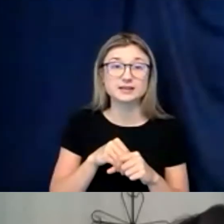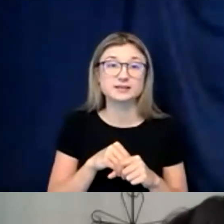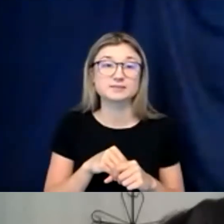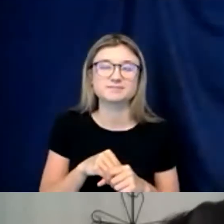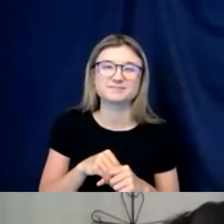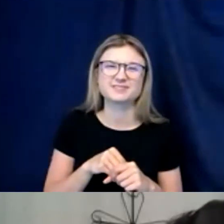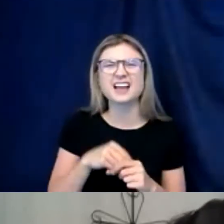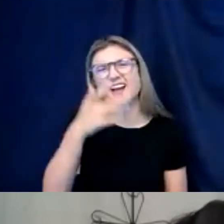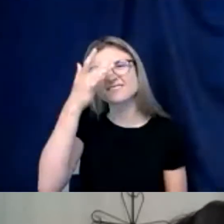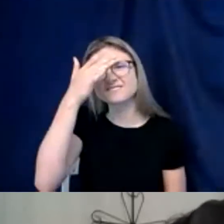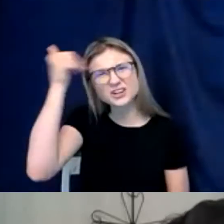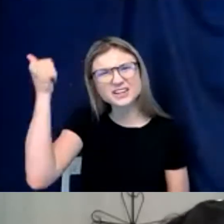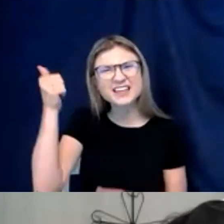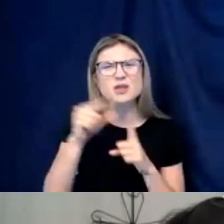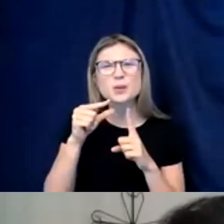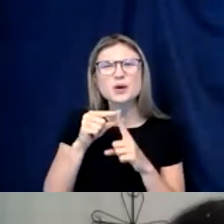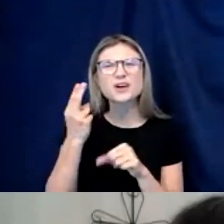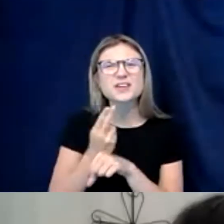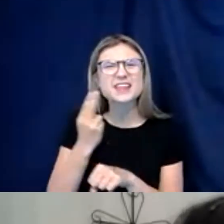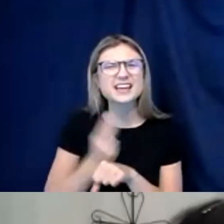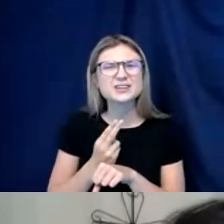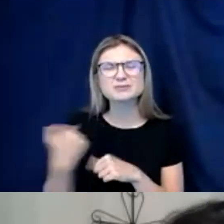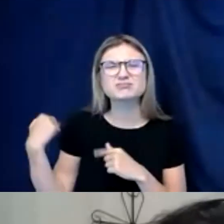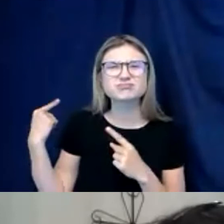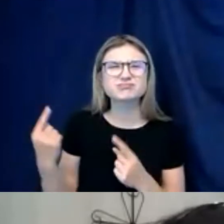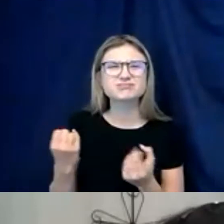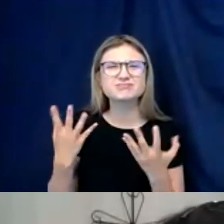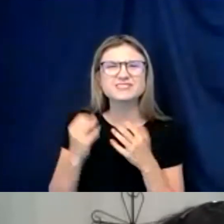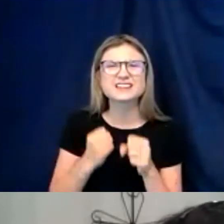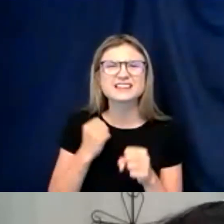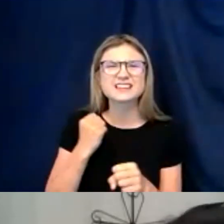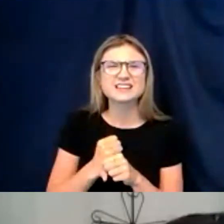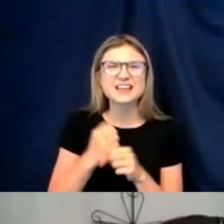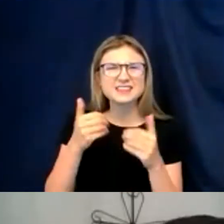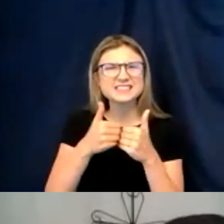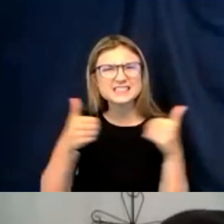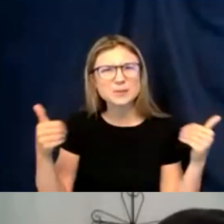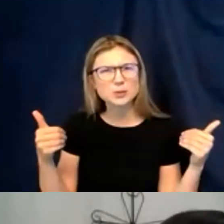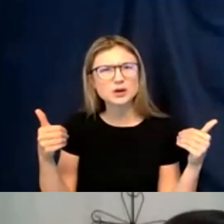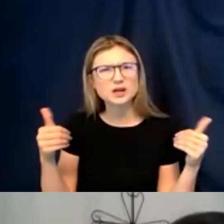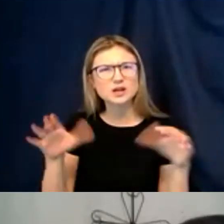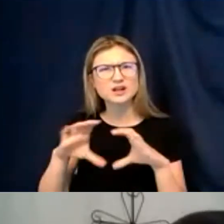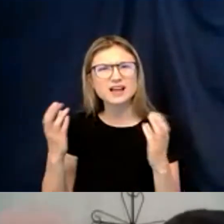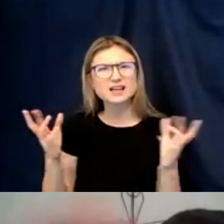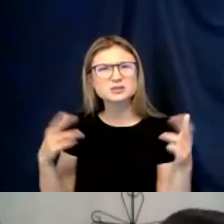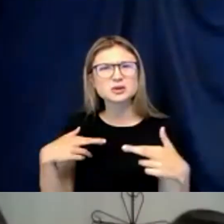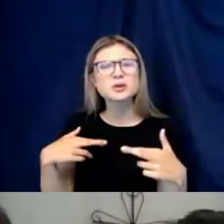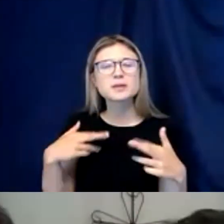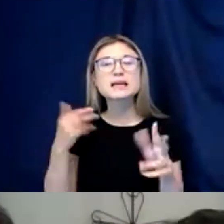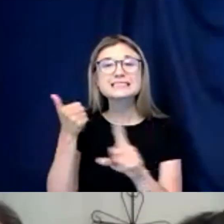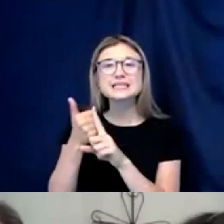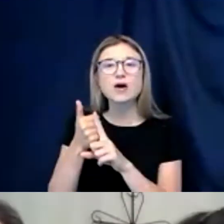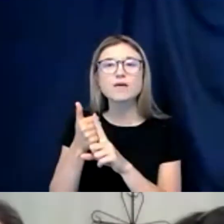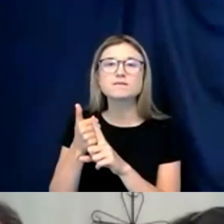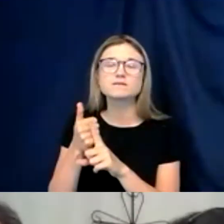I forget the term they use in school, it's been so many years, in the segregated classrooms, what do we call those? The self-contained